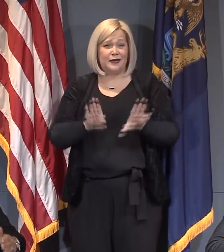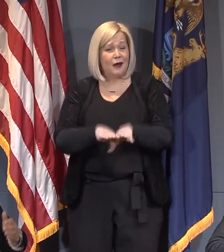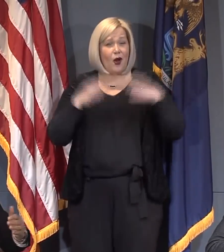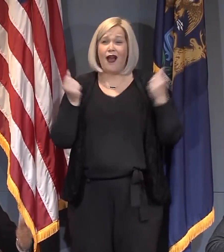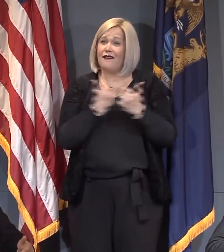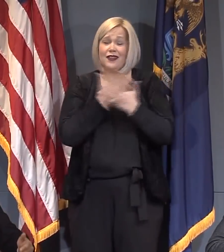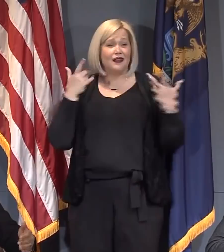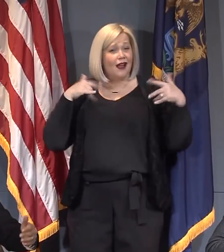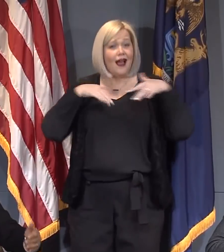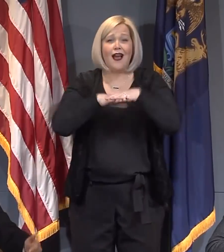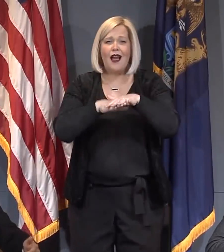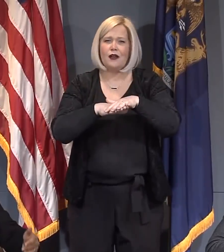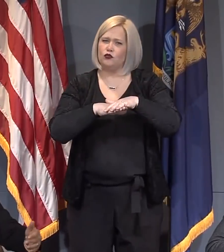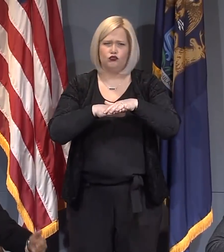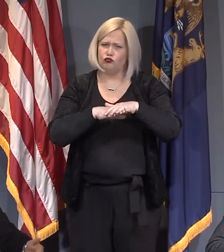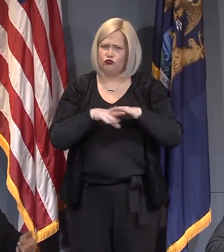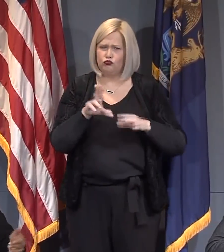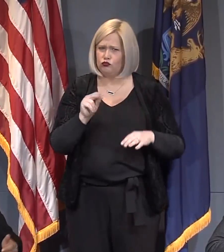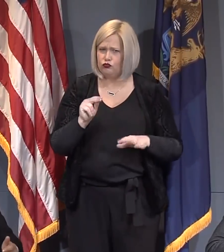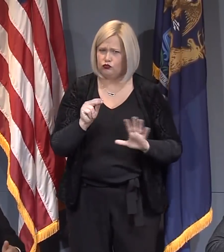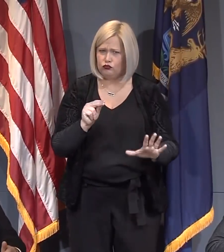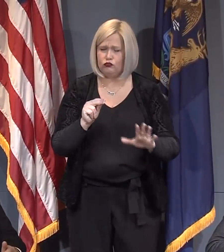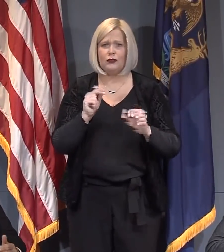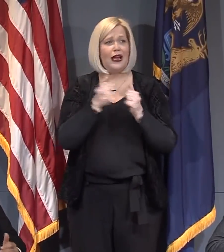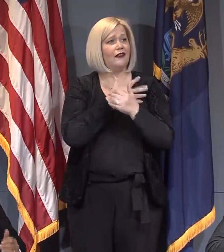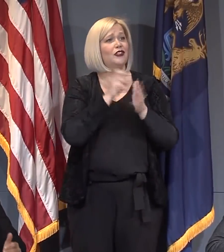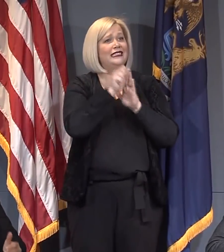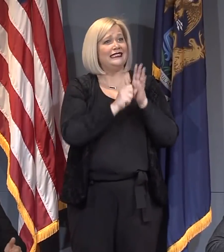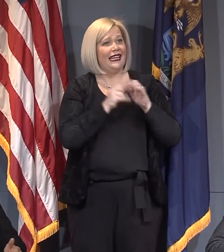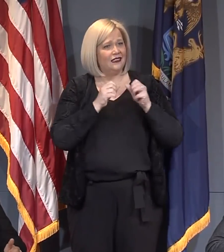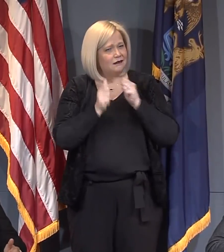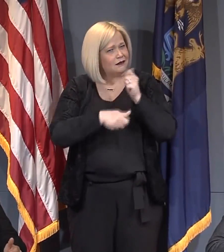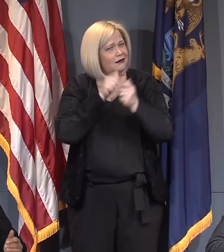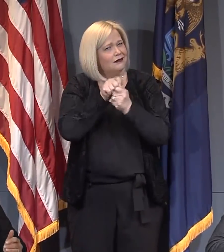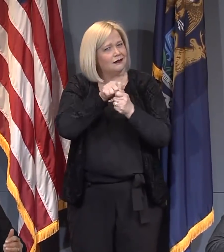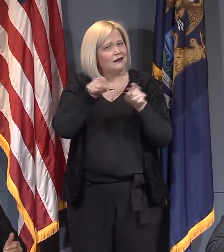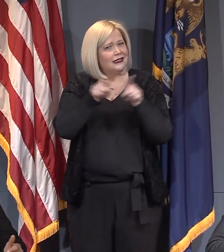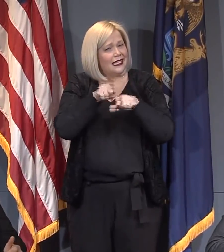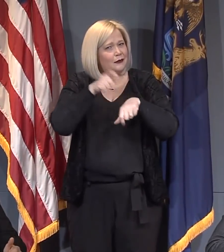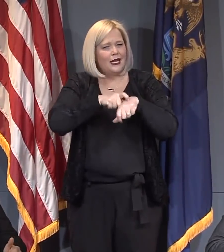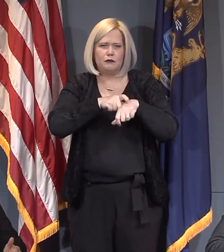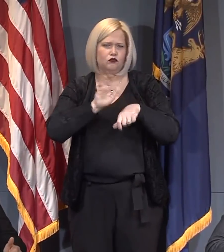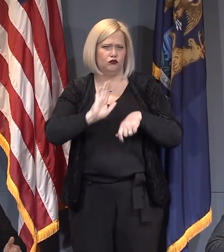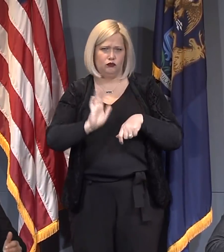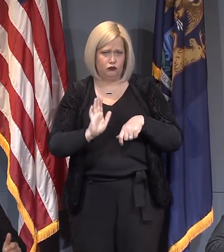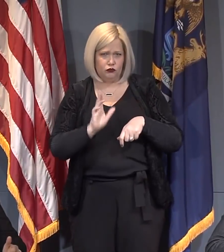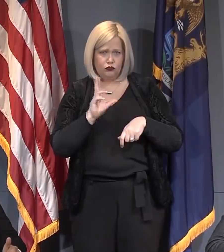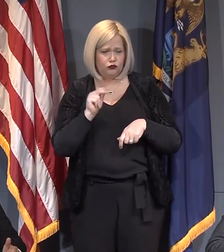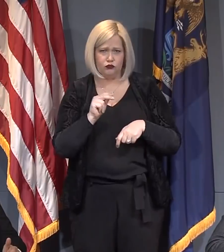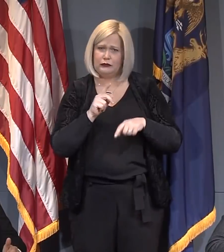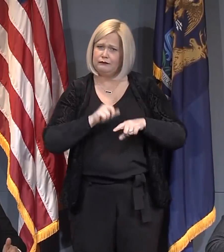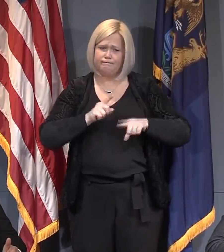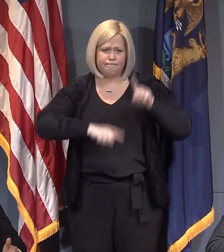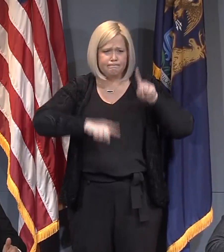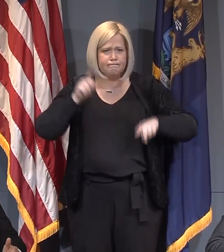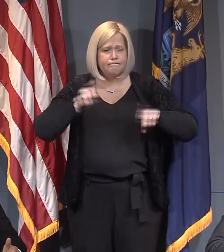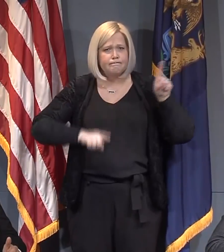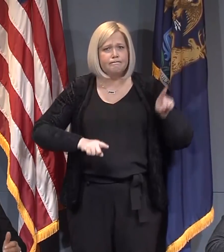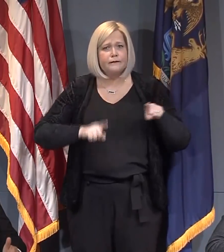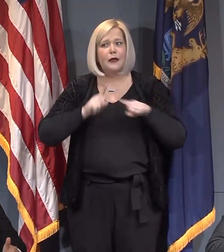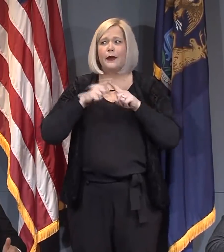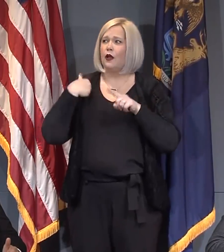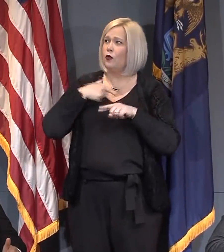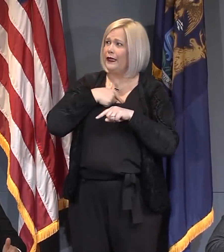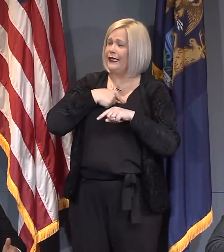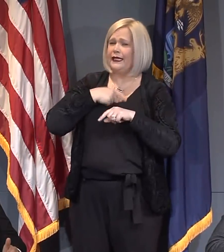to take the exact same steps at the exact same time. But what this does mean is that we are all now working together to make sure that we are